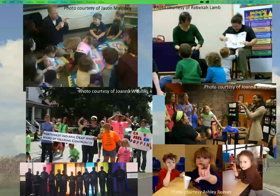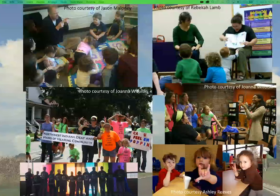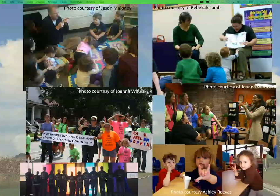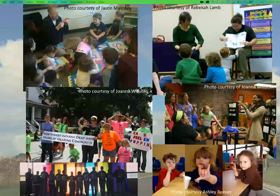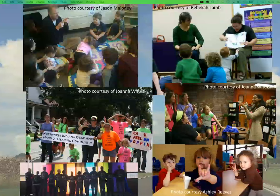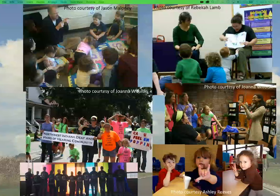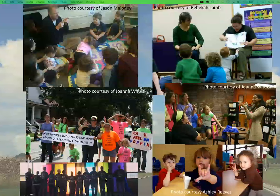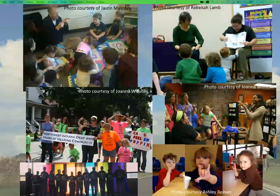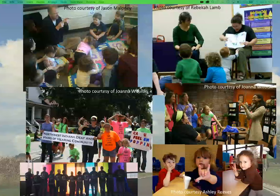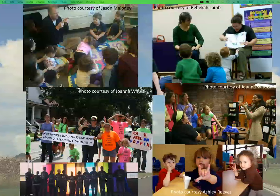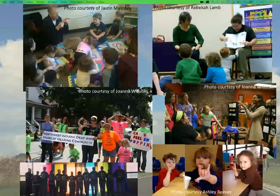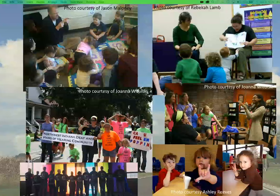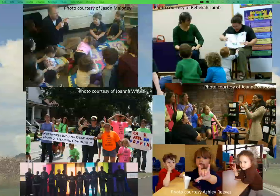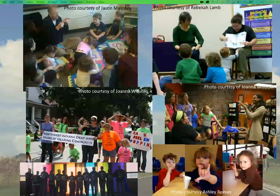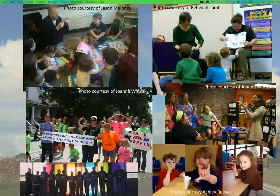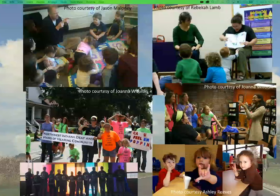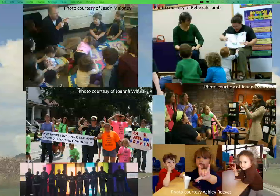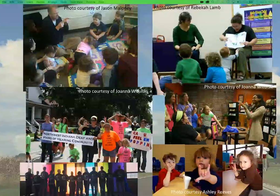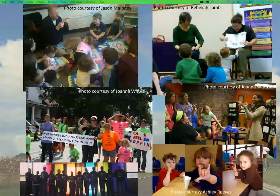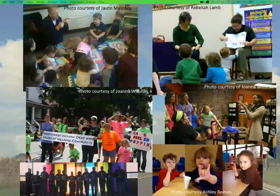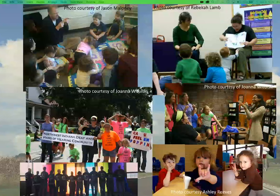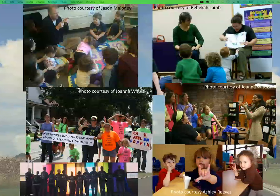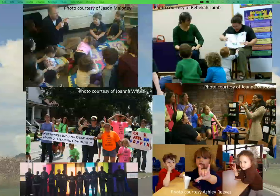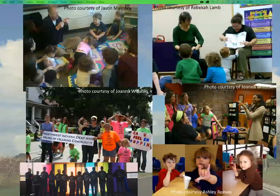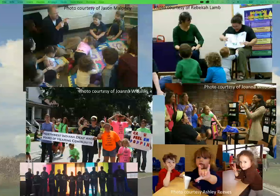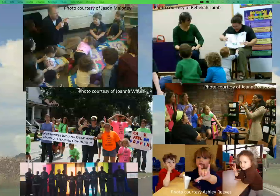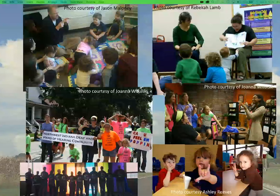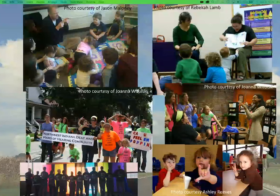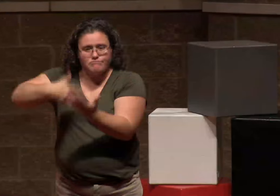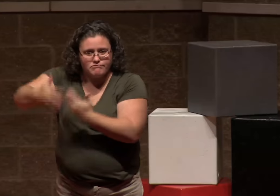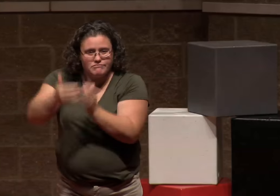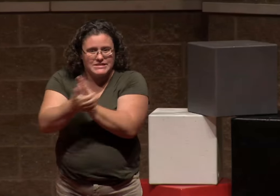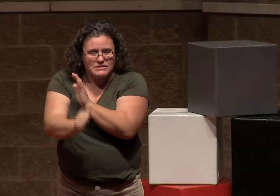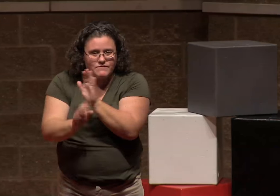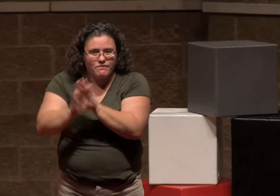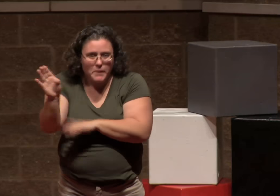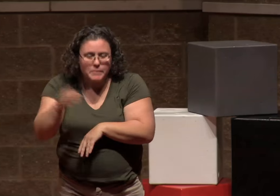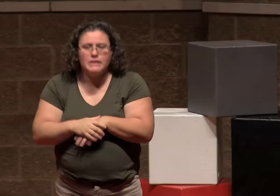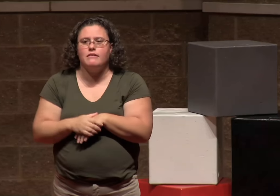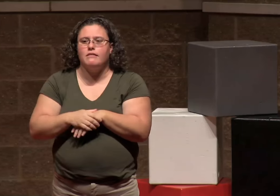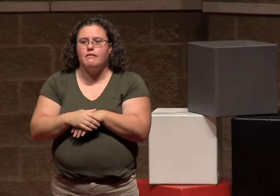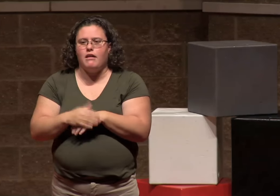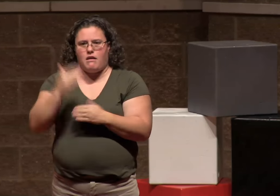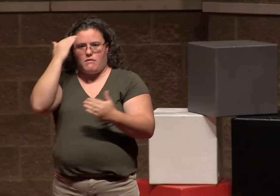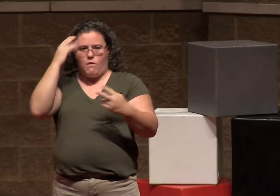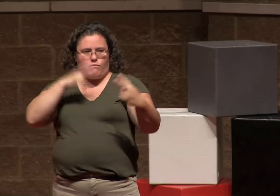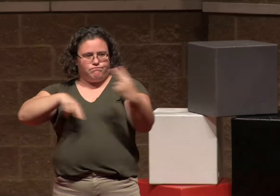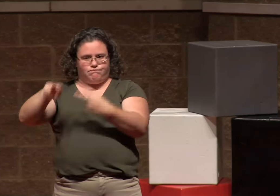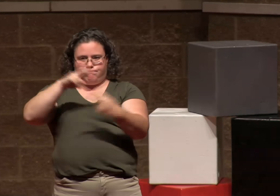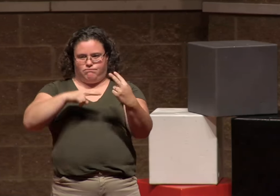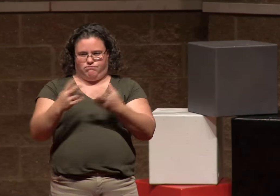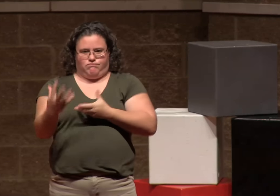component too, but we teach using sign language, hearing children can learn too, and this language